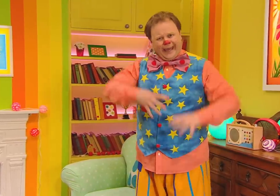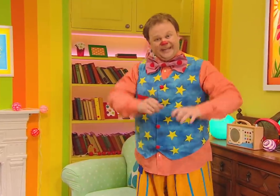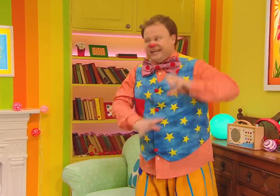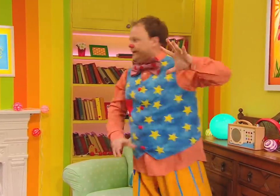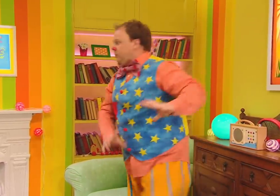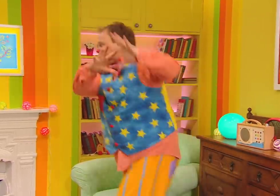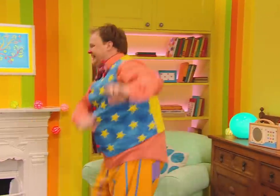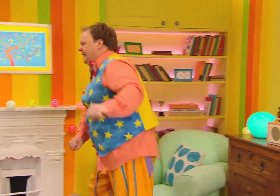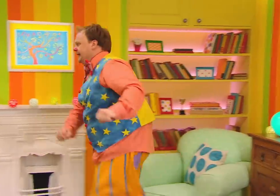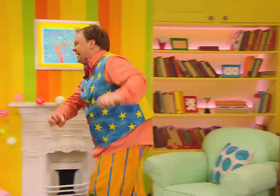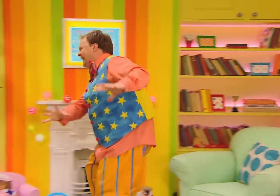again.